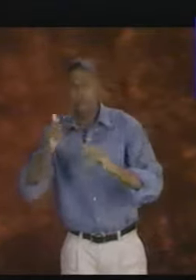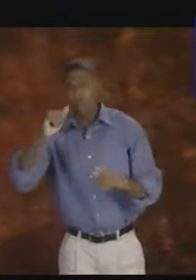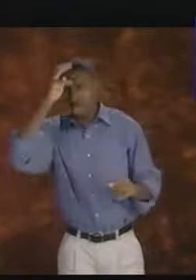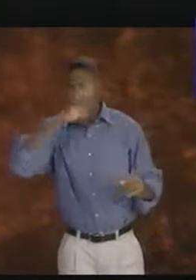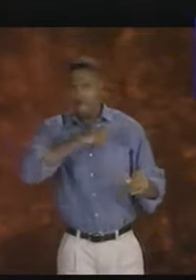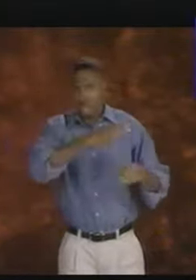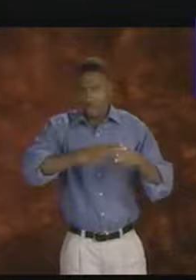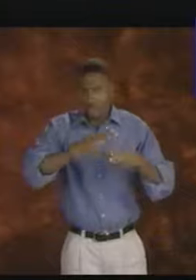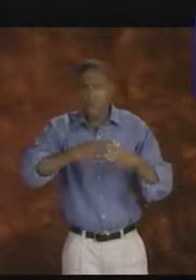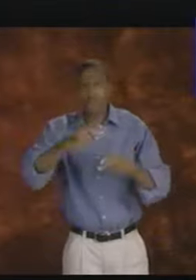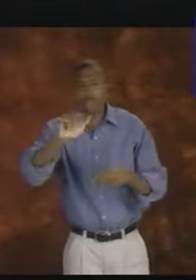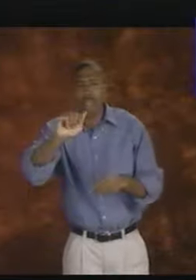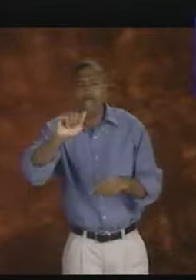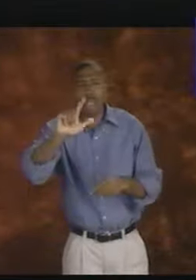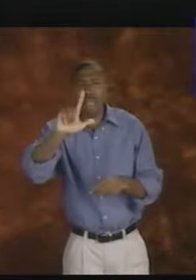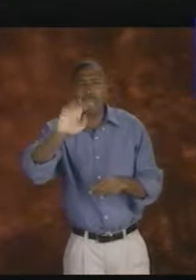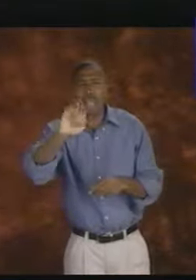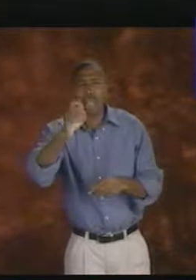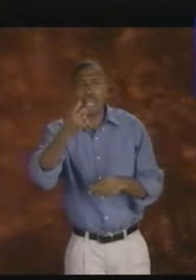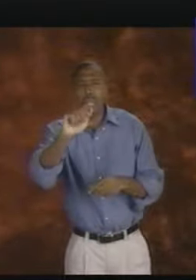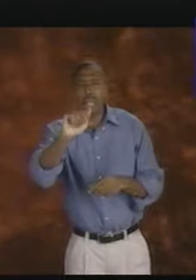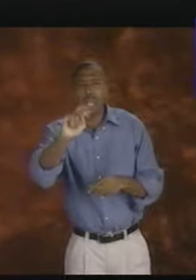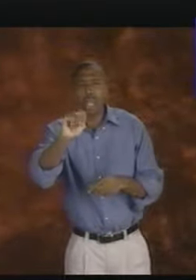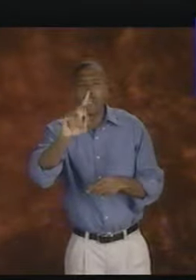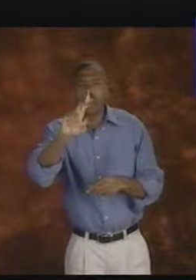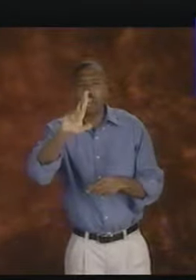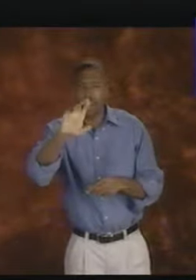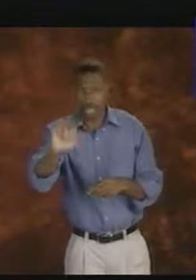Another example is the Eiffel Tower in France.